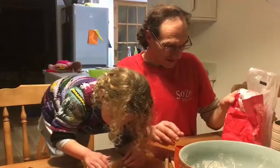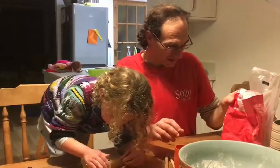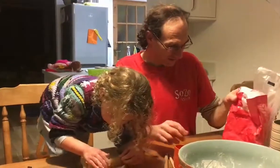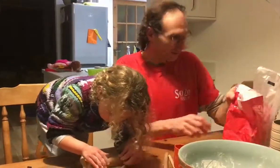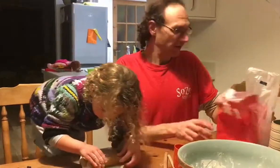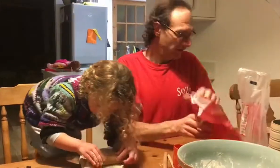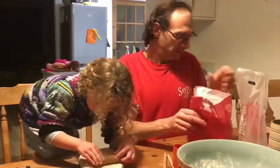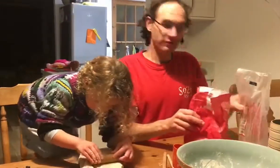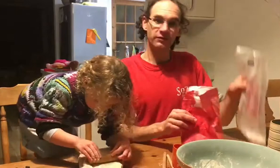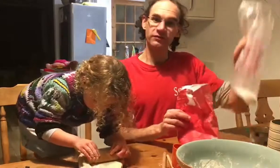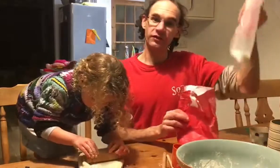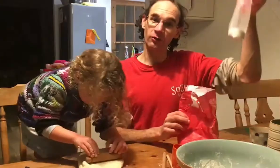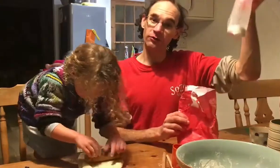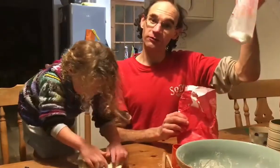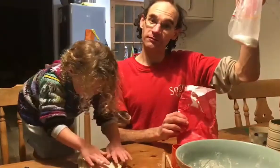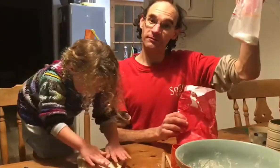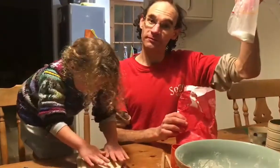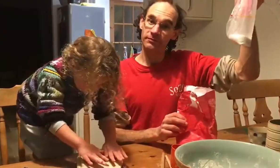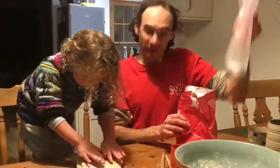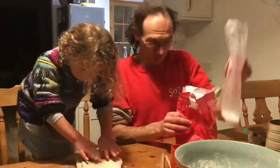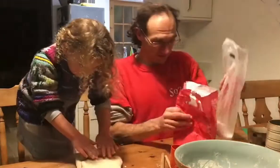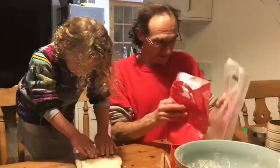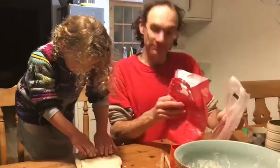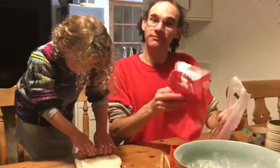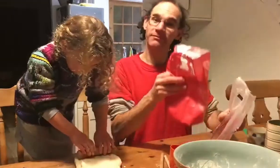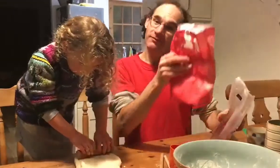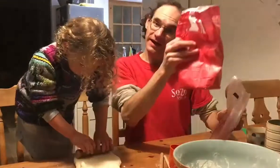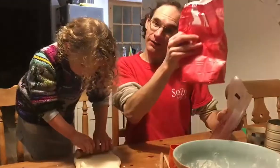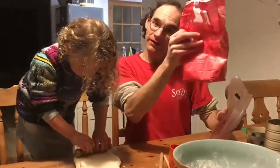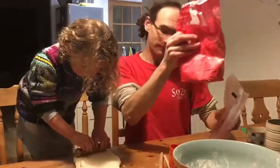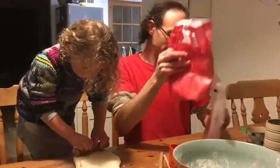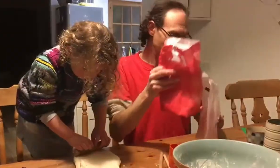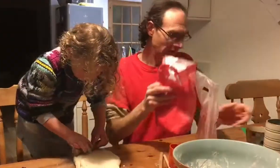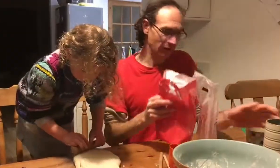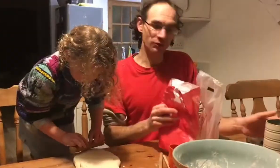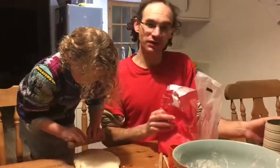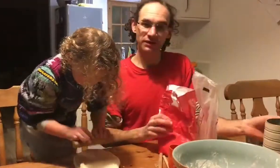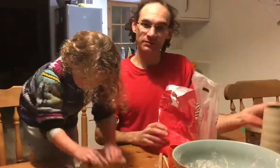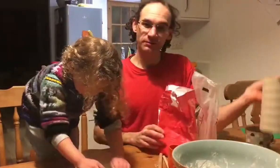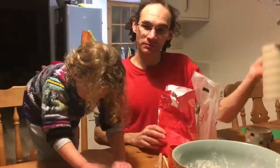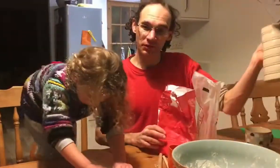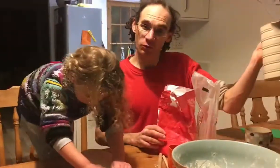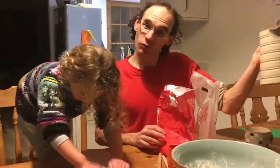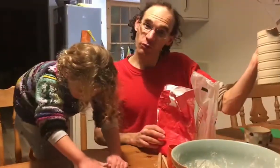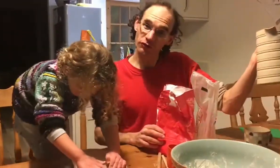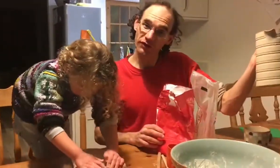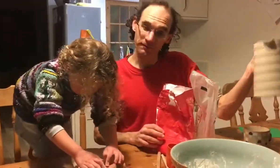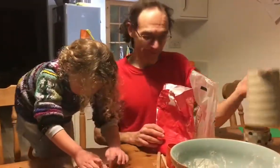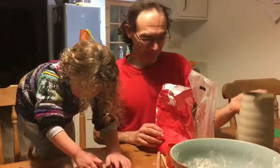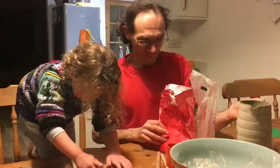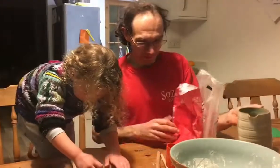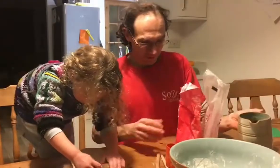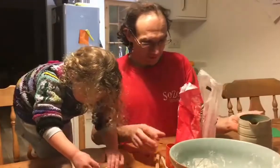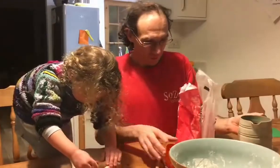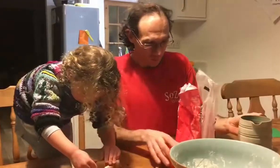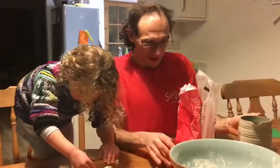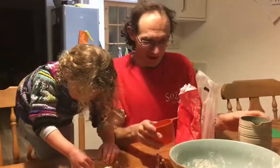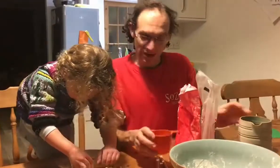need salt, you will need flour, and you will need warm water. Now we